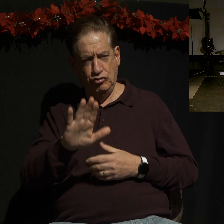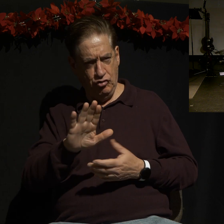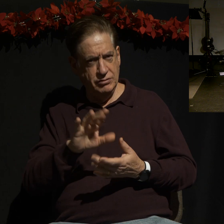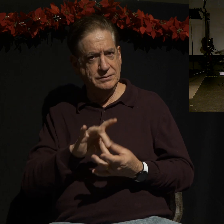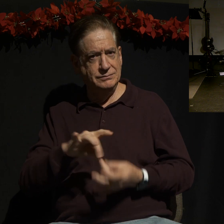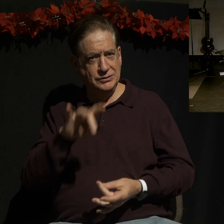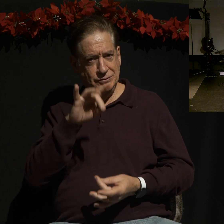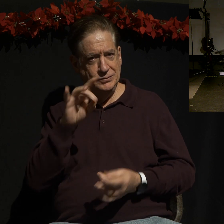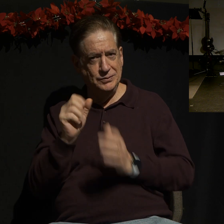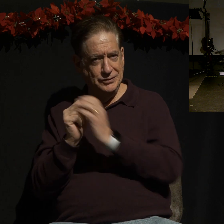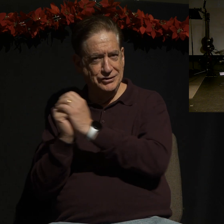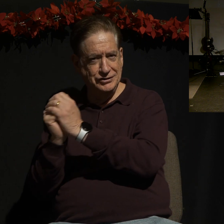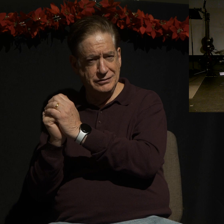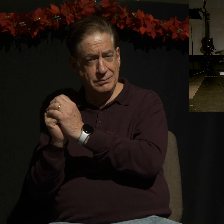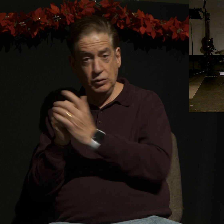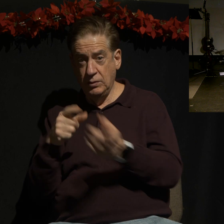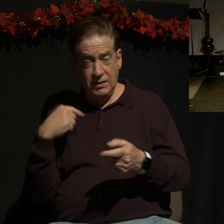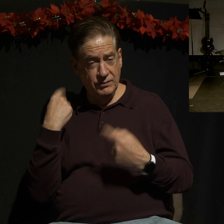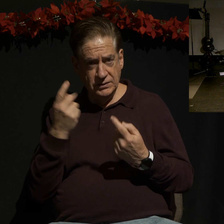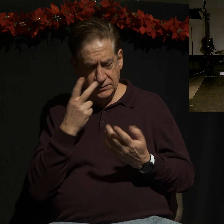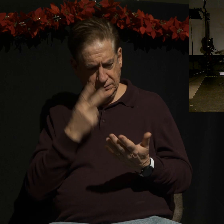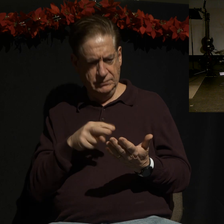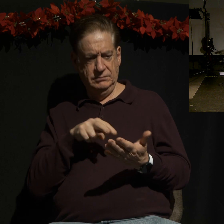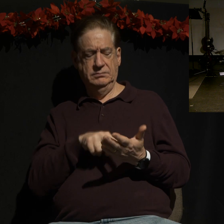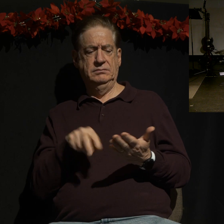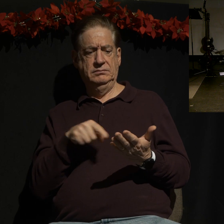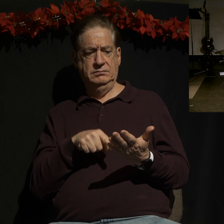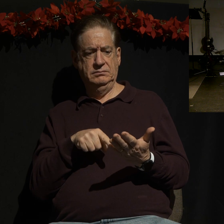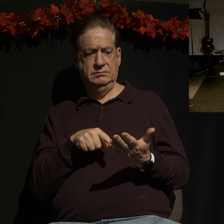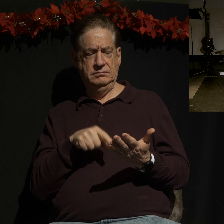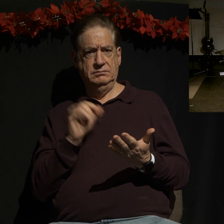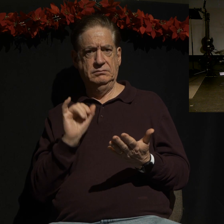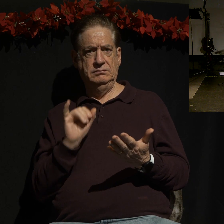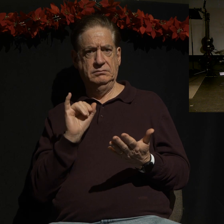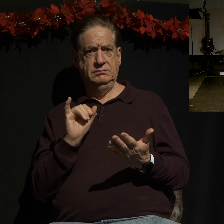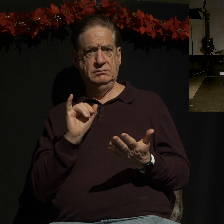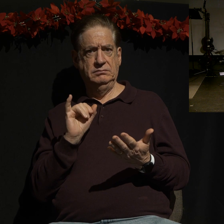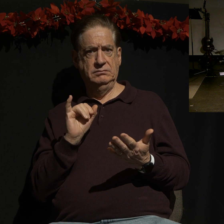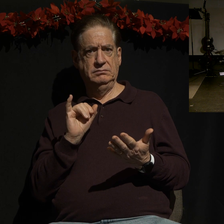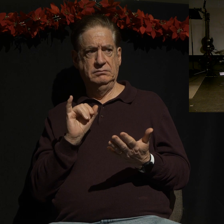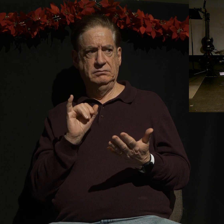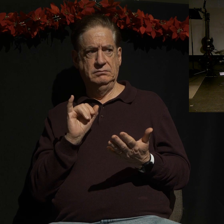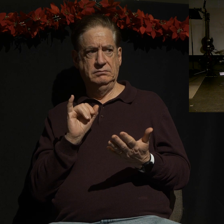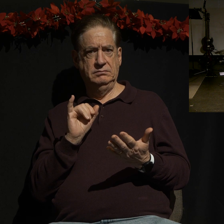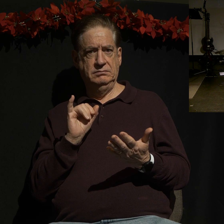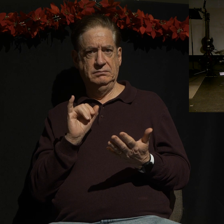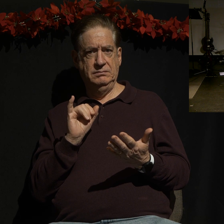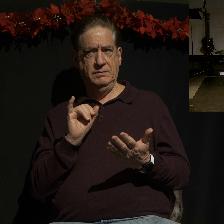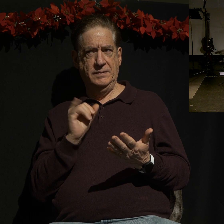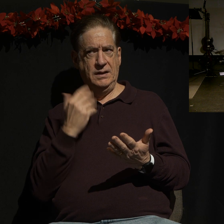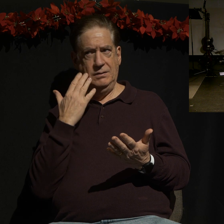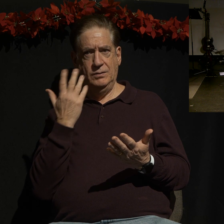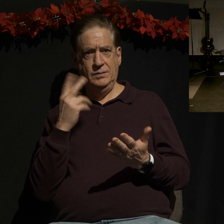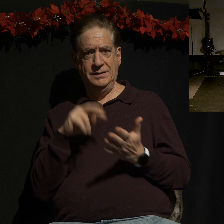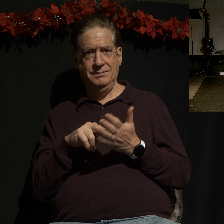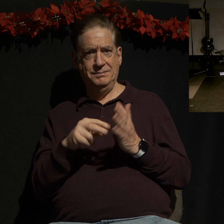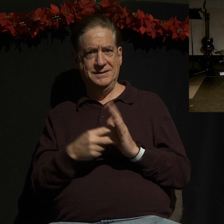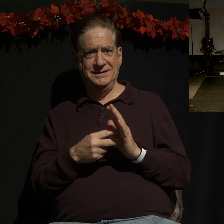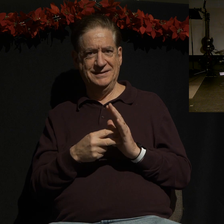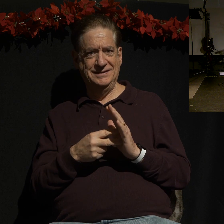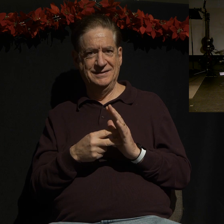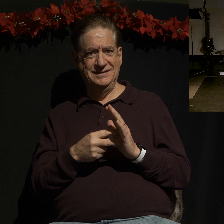you ever come across a verse and you read it and you're like, I don't know what that means.